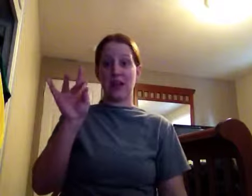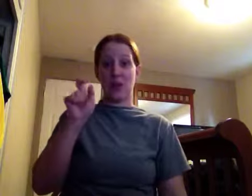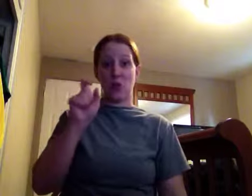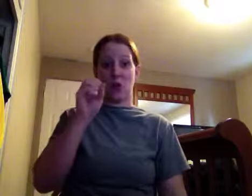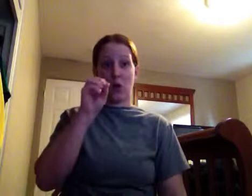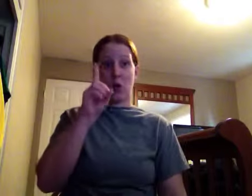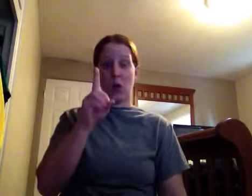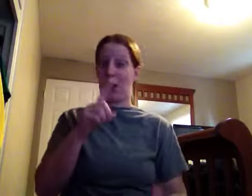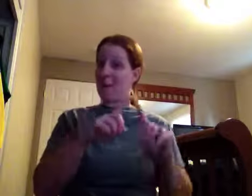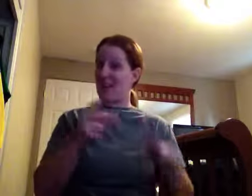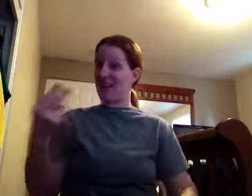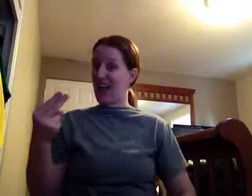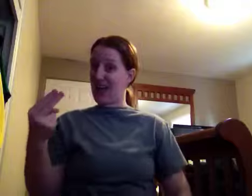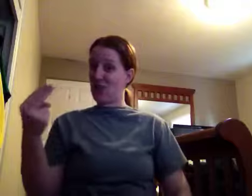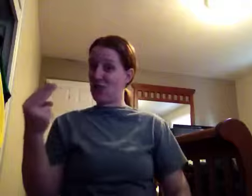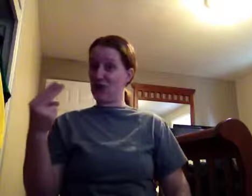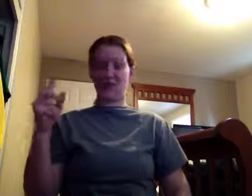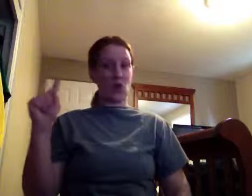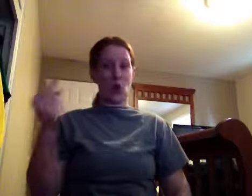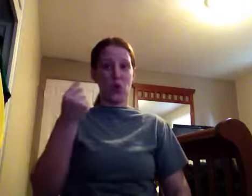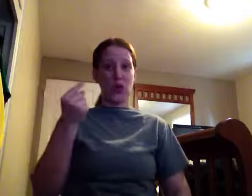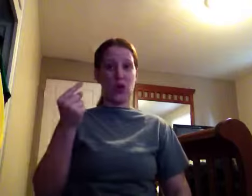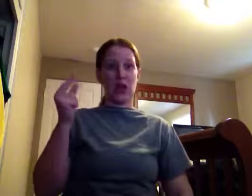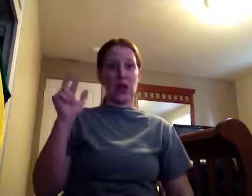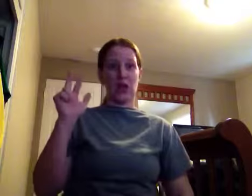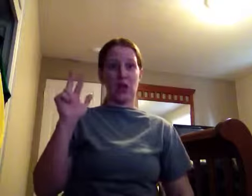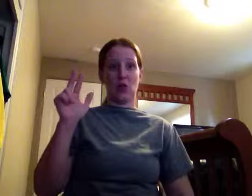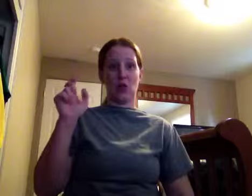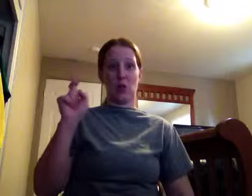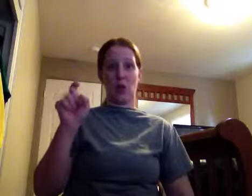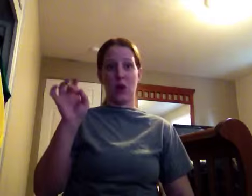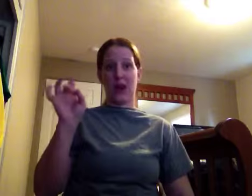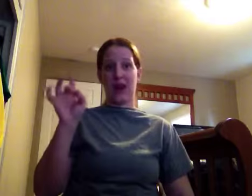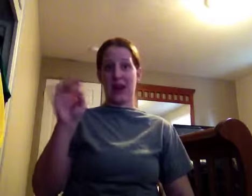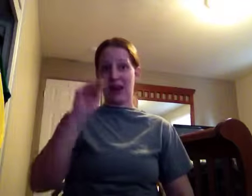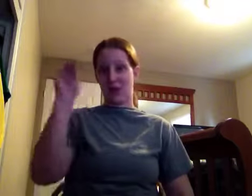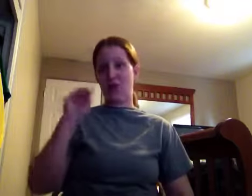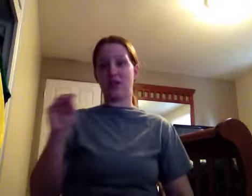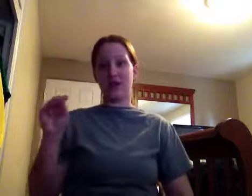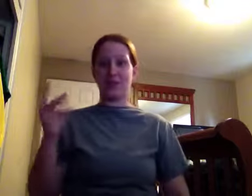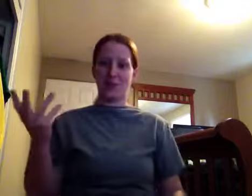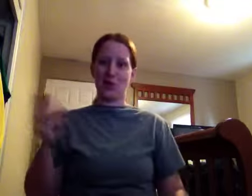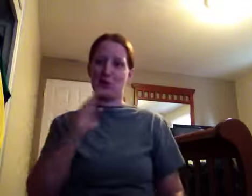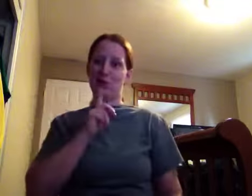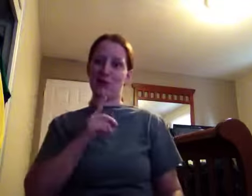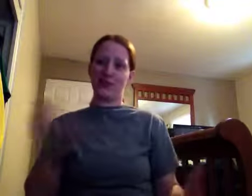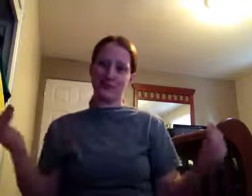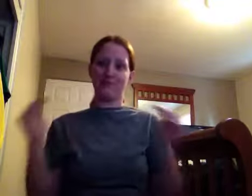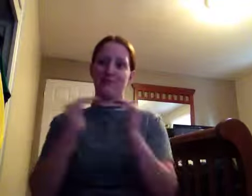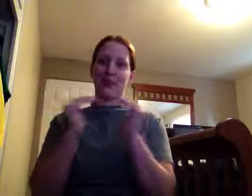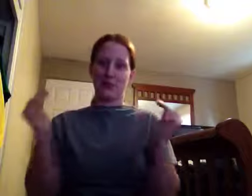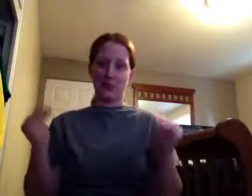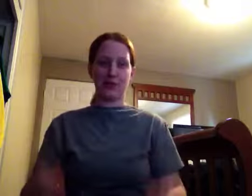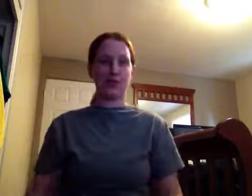3.03%. That's a tiny percent. That's why it matches up with that 3.88. Okay? What's my heaviest? My